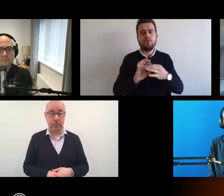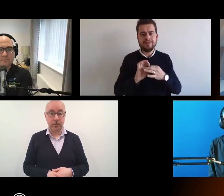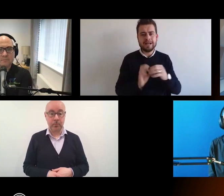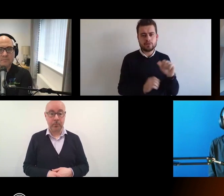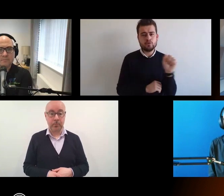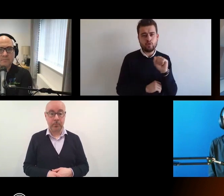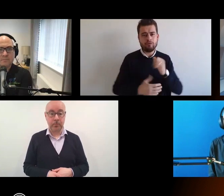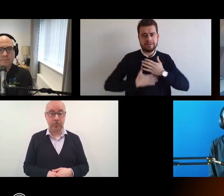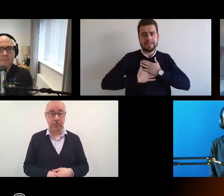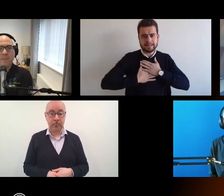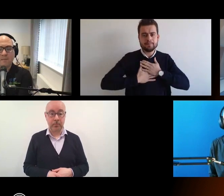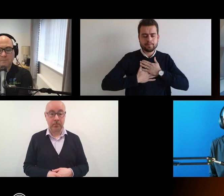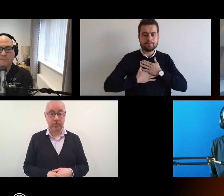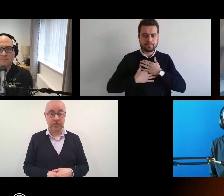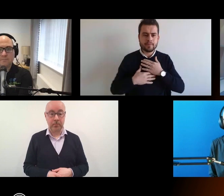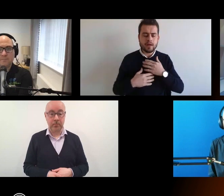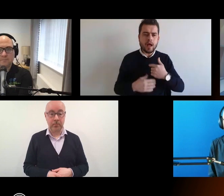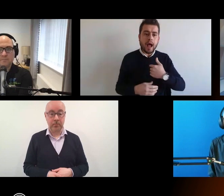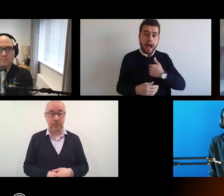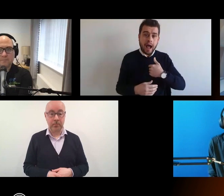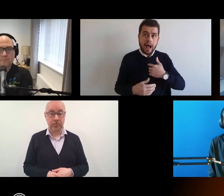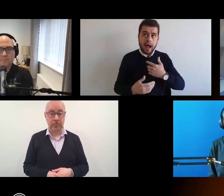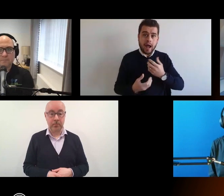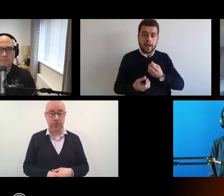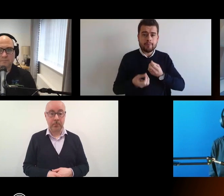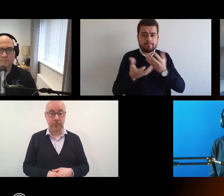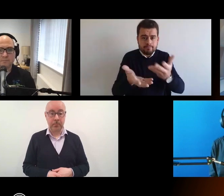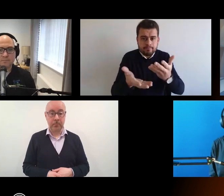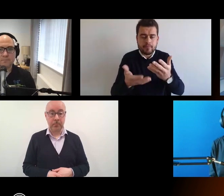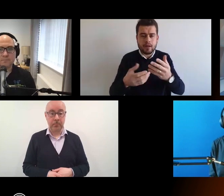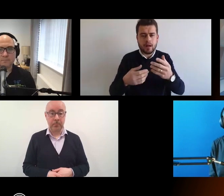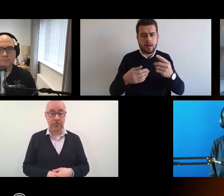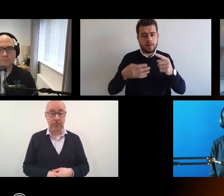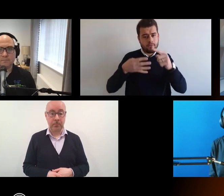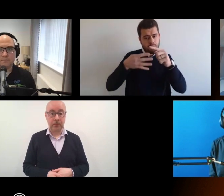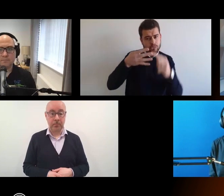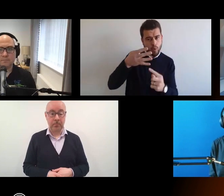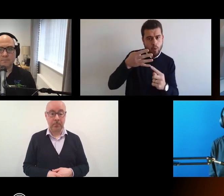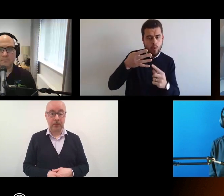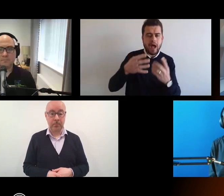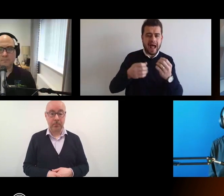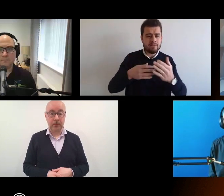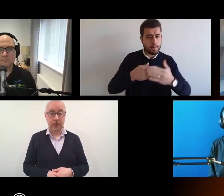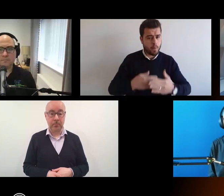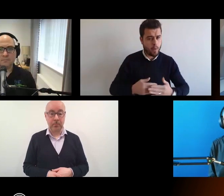want to signpost other people in your organization, just contact us and talk to us.